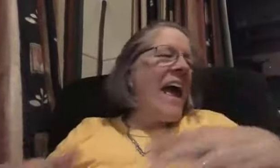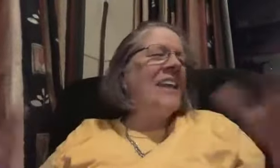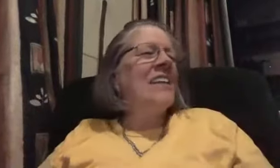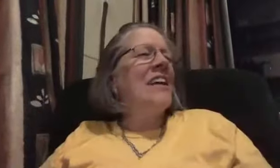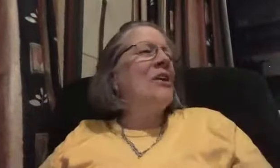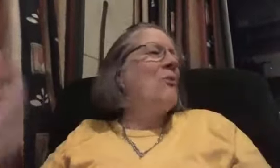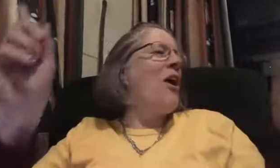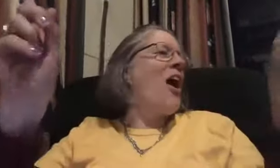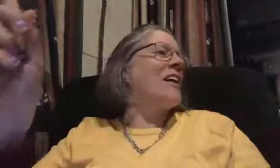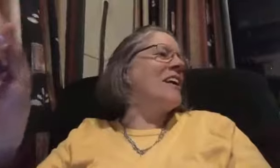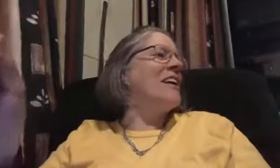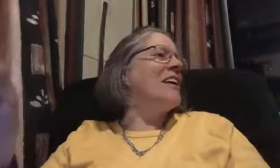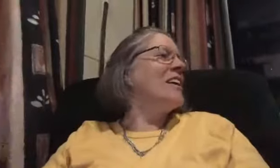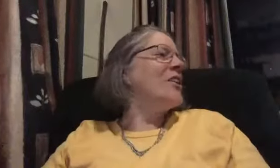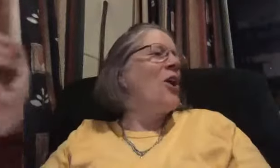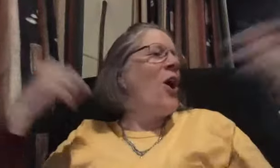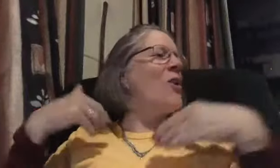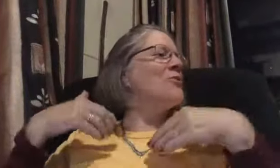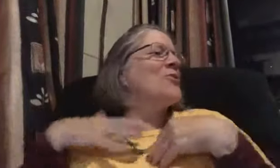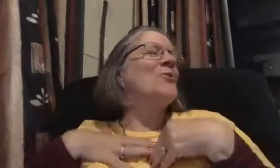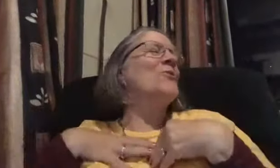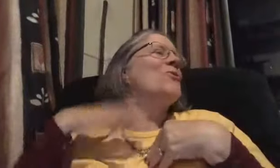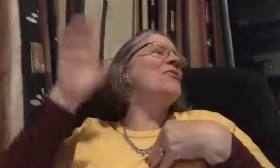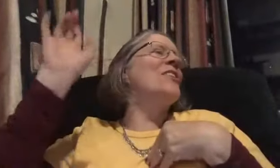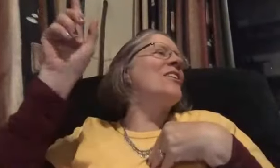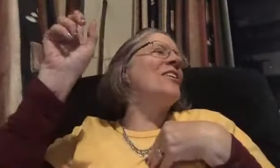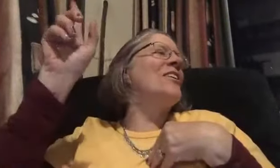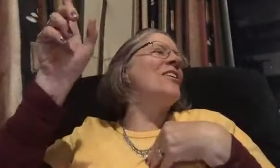Daily walking close to thee.